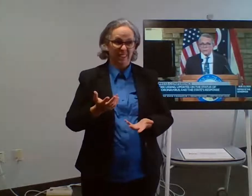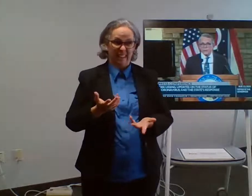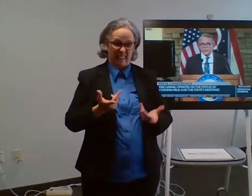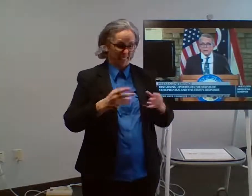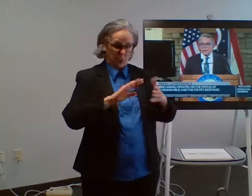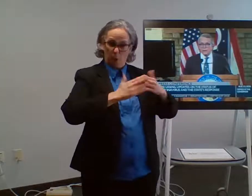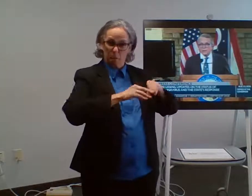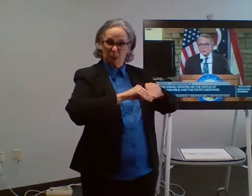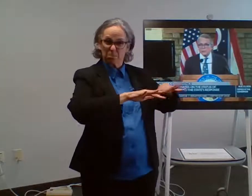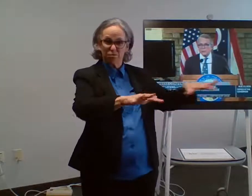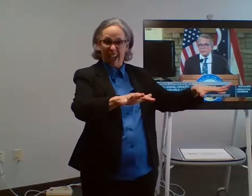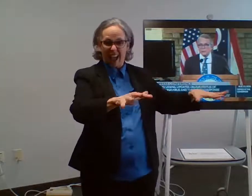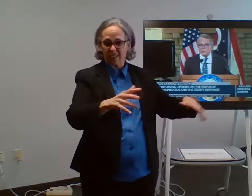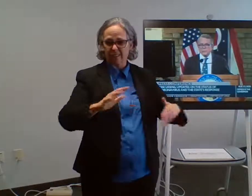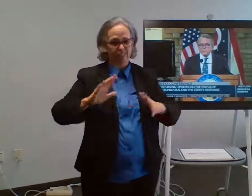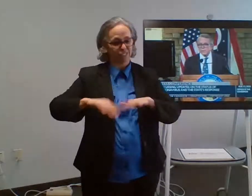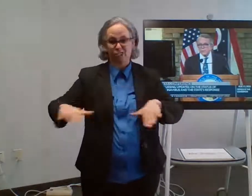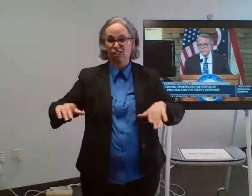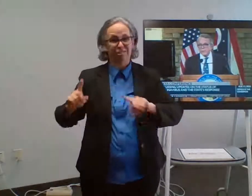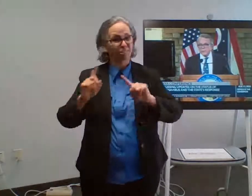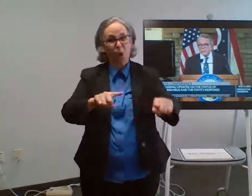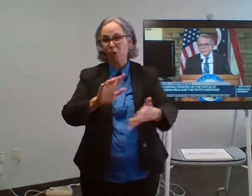last unless we slow this